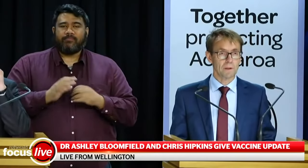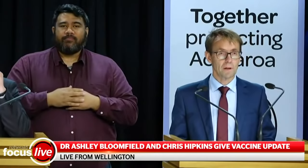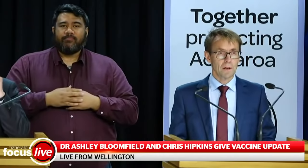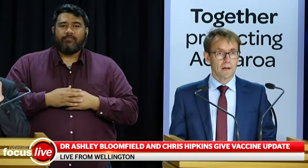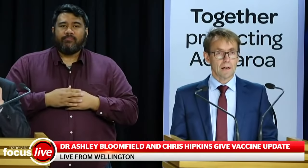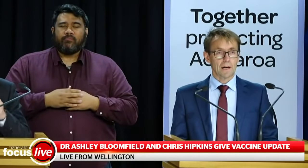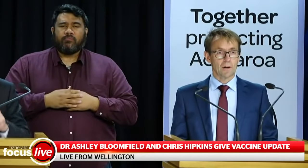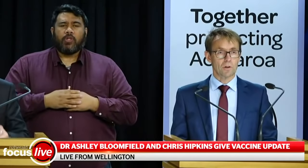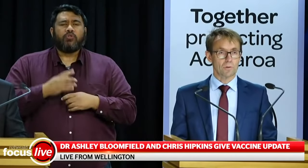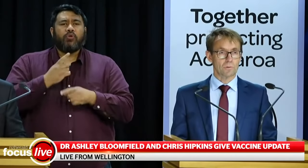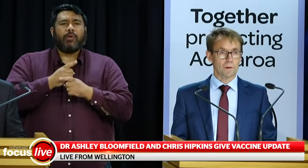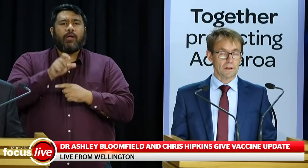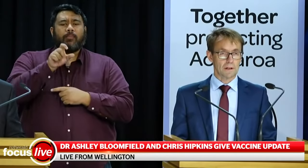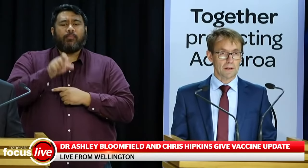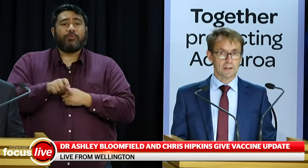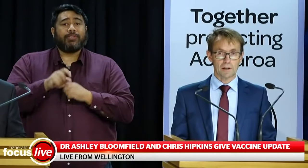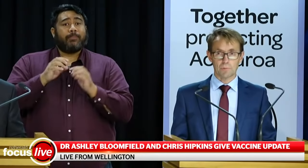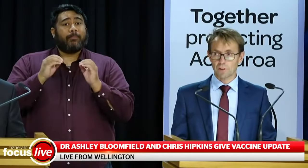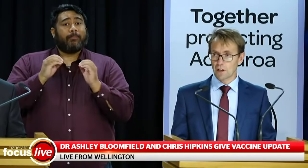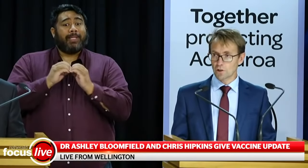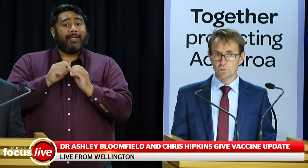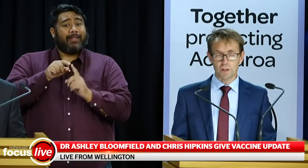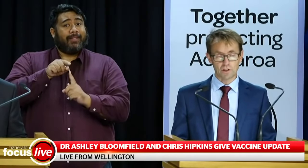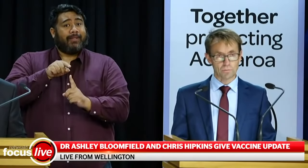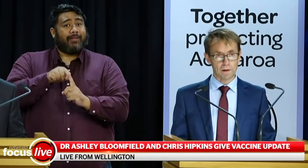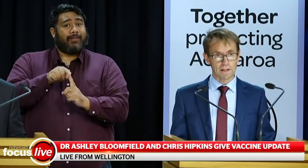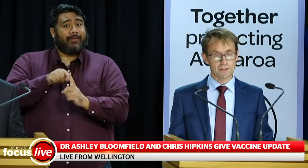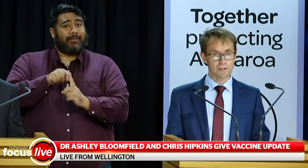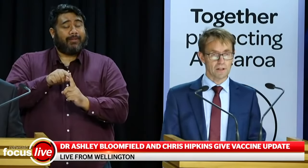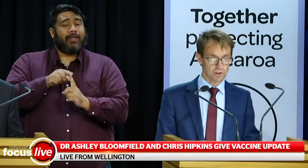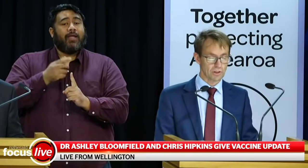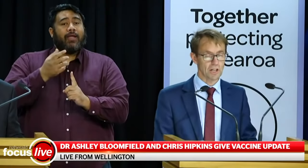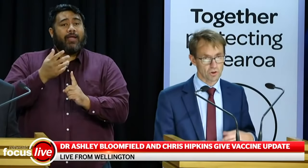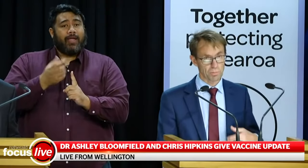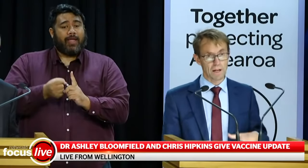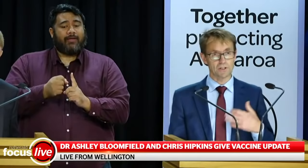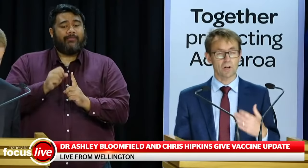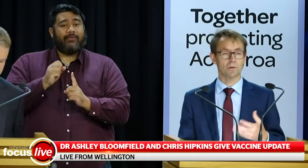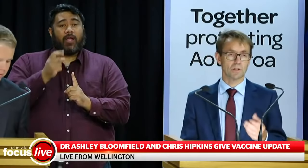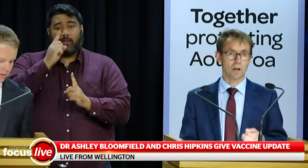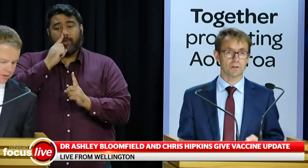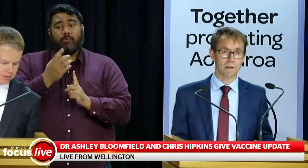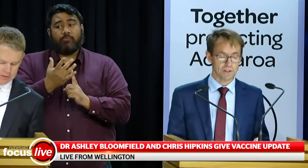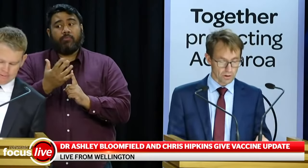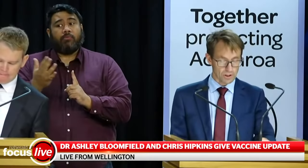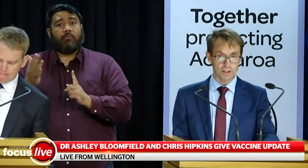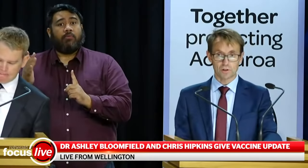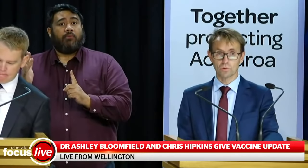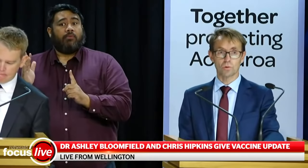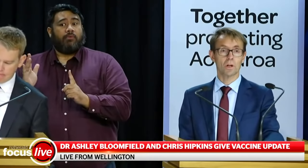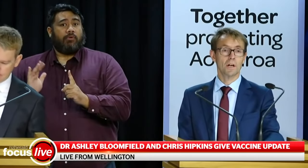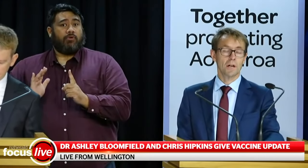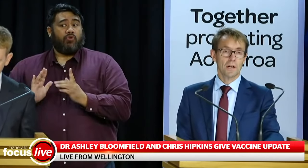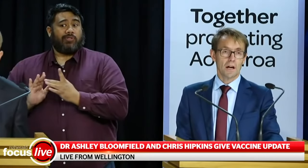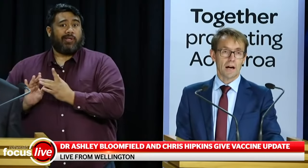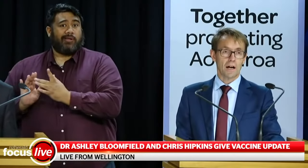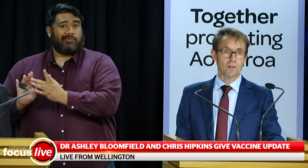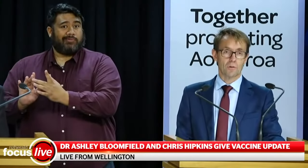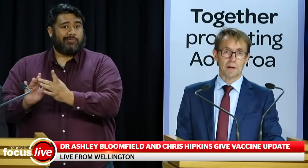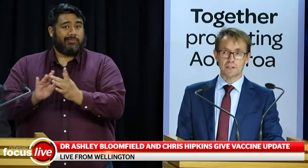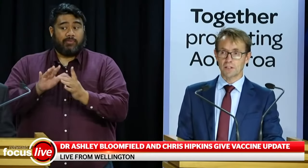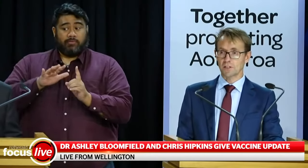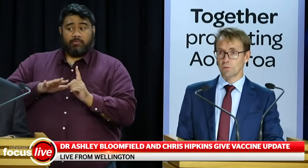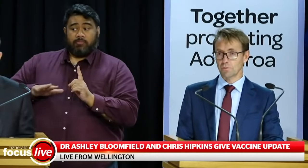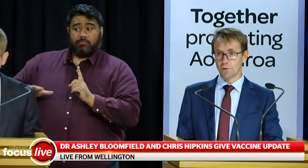B, who had a number of casual plus, close and close plus contacts, all